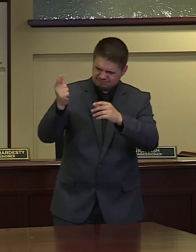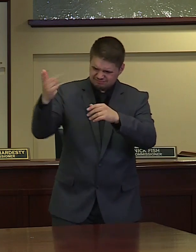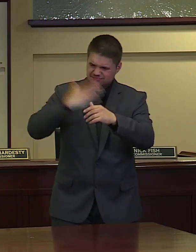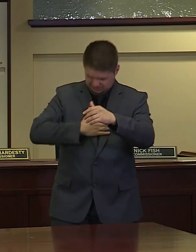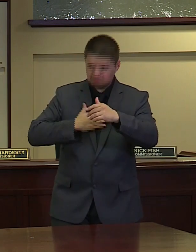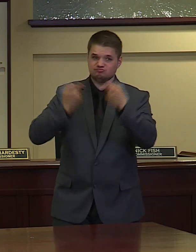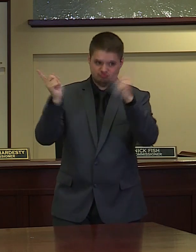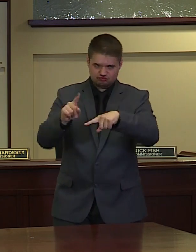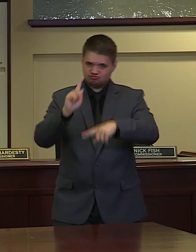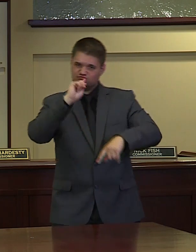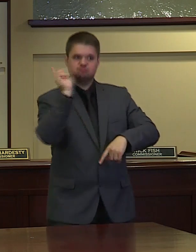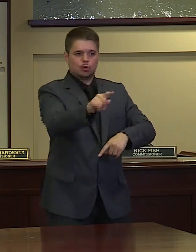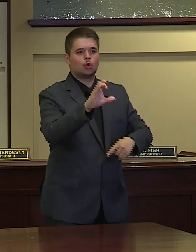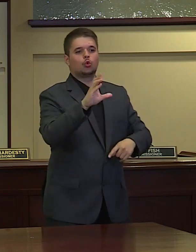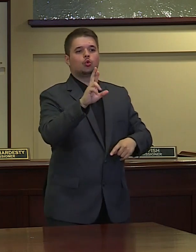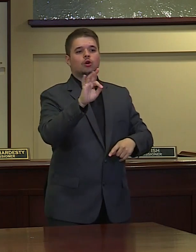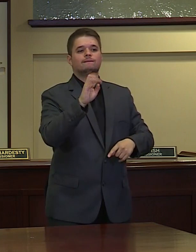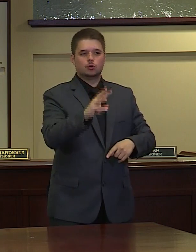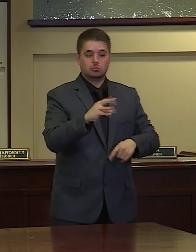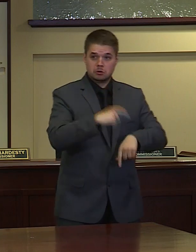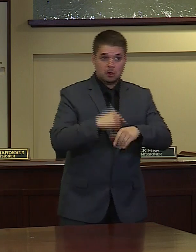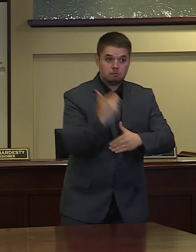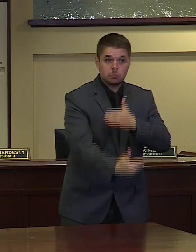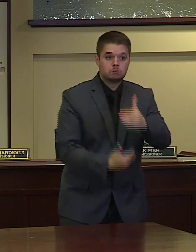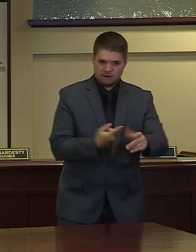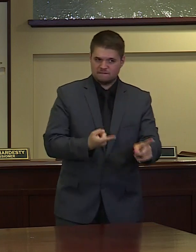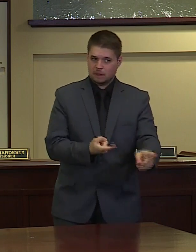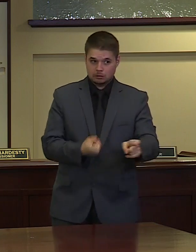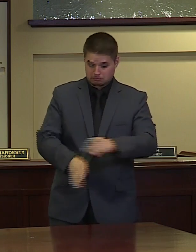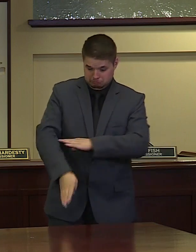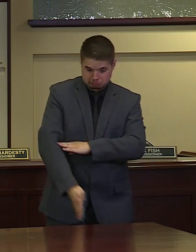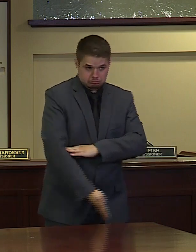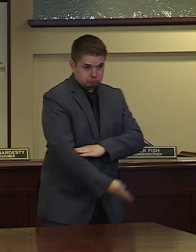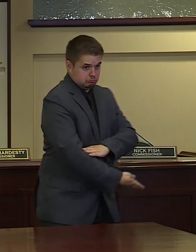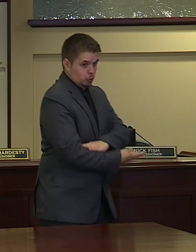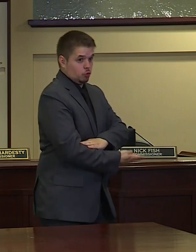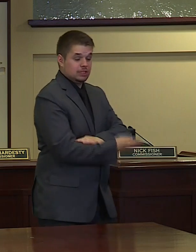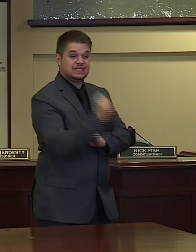Things went very, very rapidly in the early morning hours of Saturday.